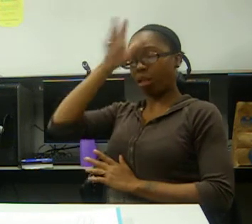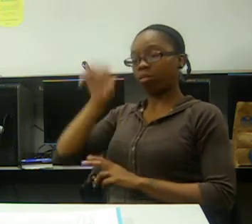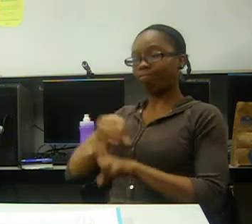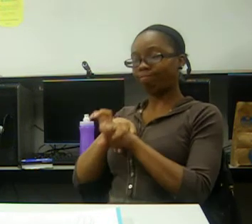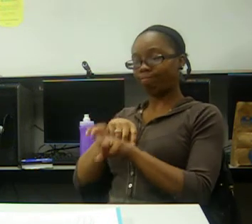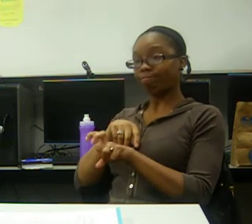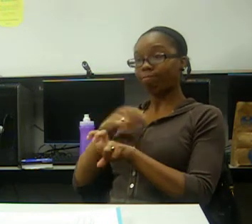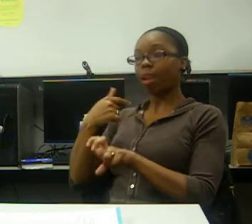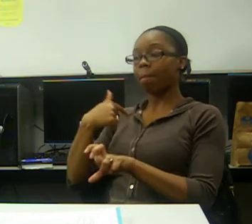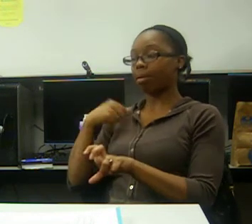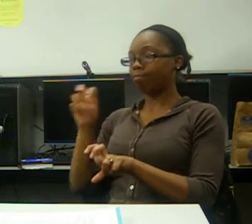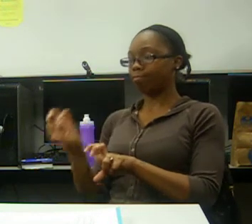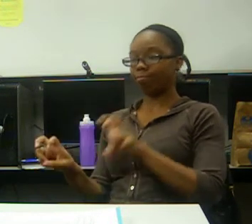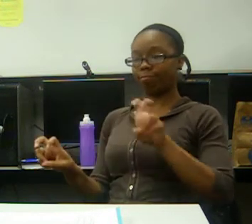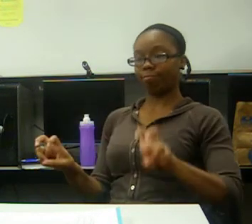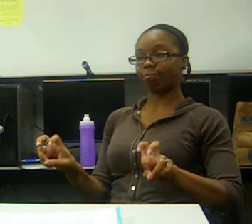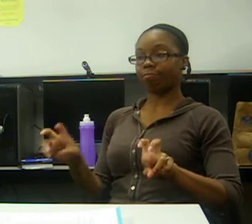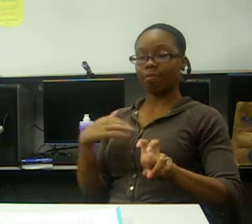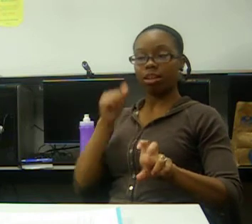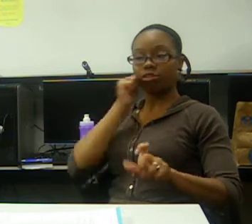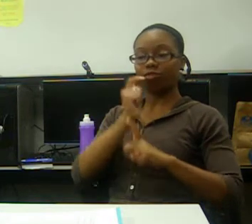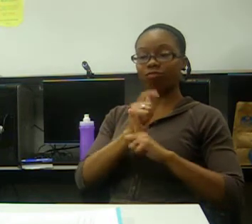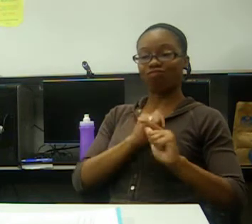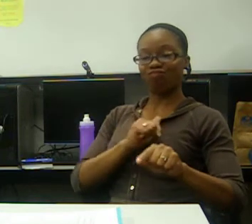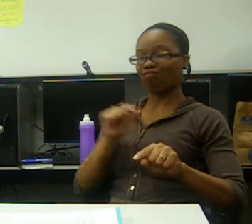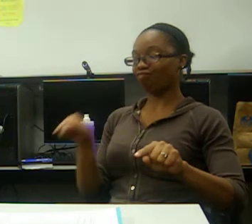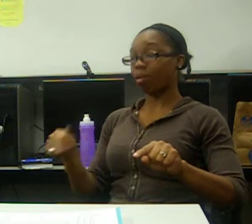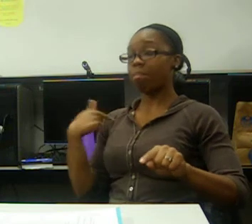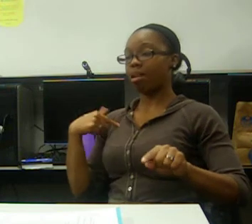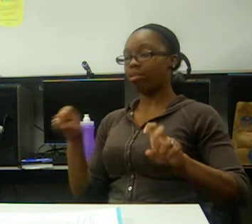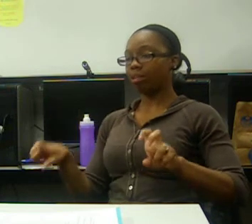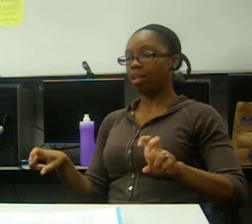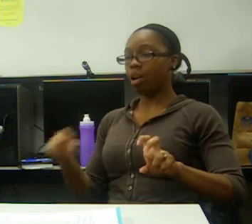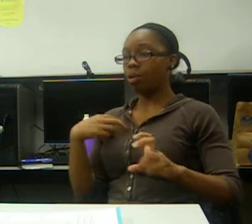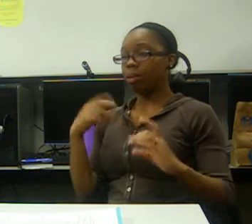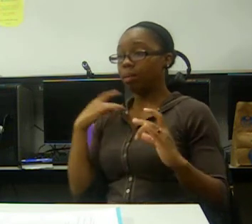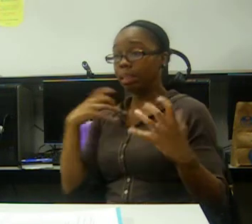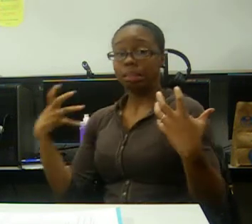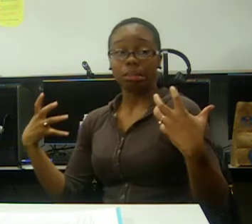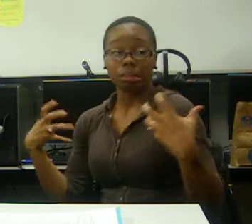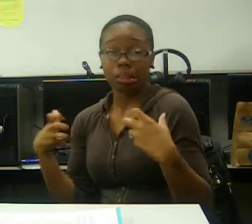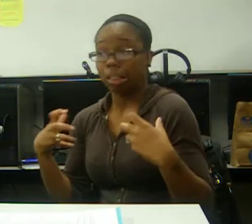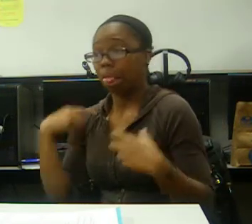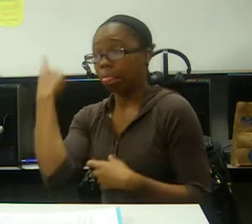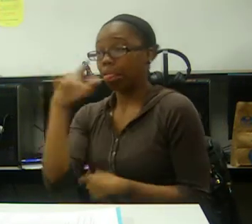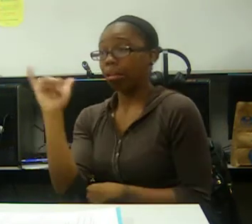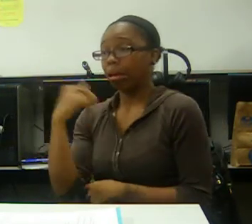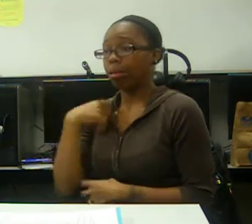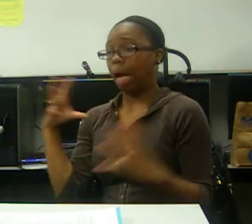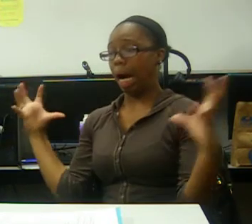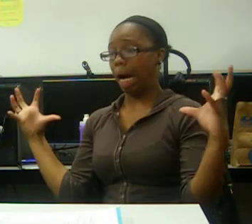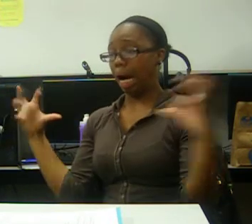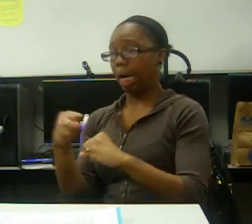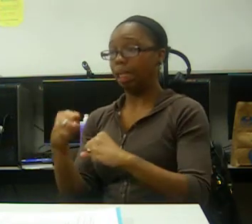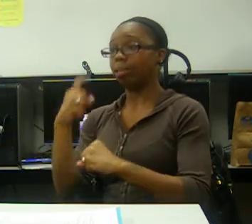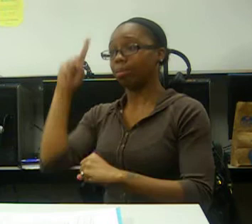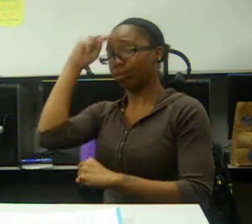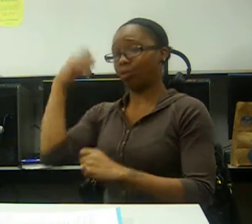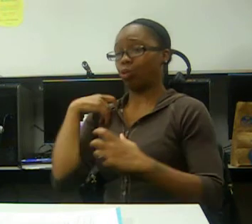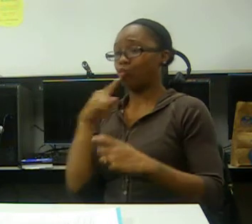hanging on to my dad like if we were really about to be eaten by a dinosaur because we were terrified. And